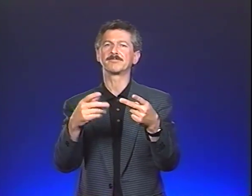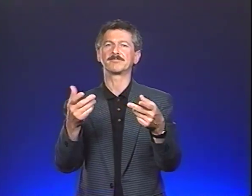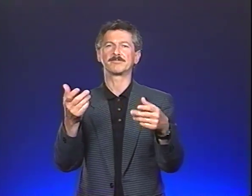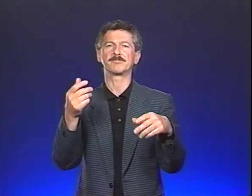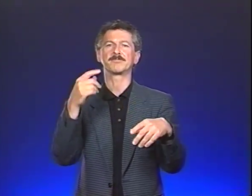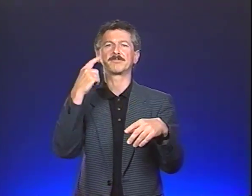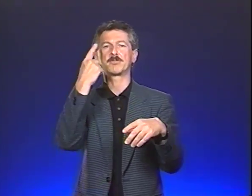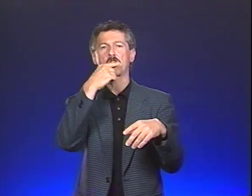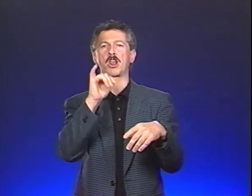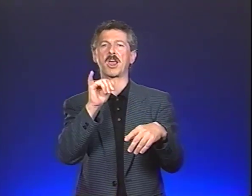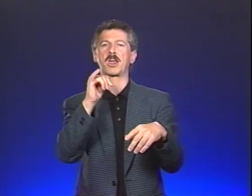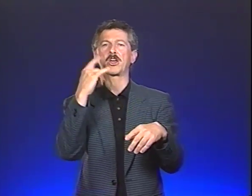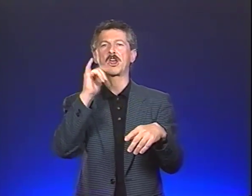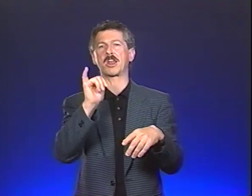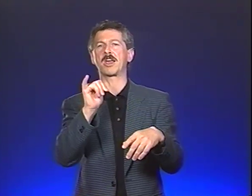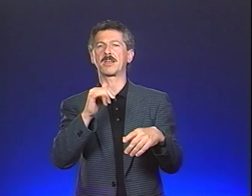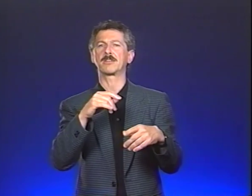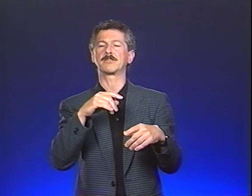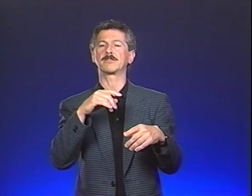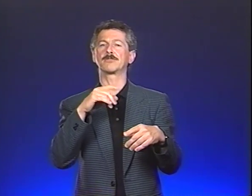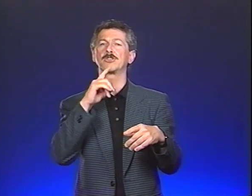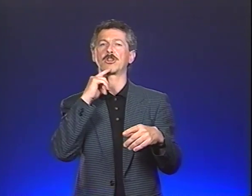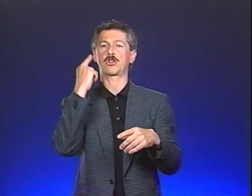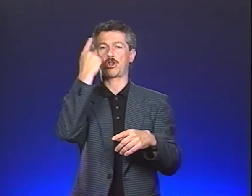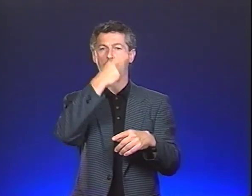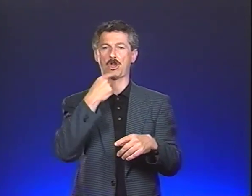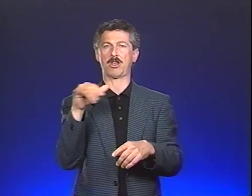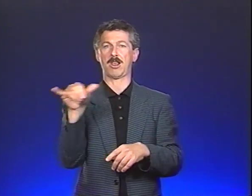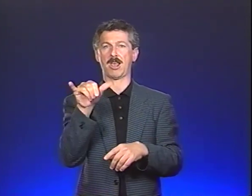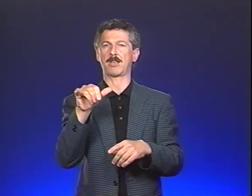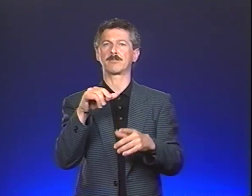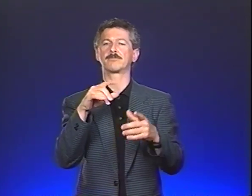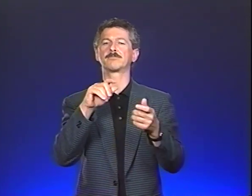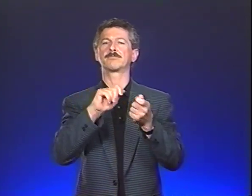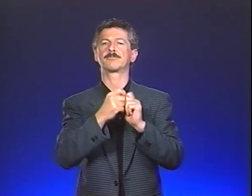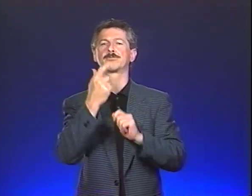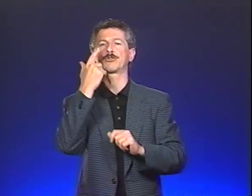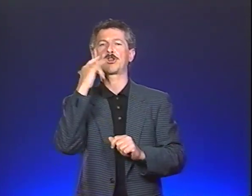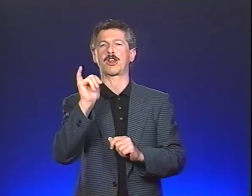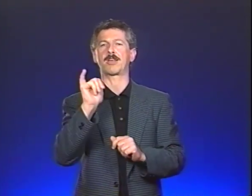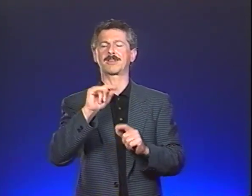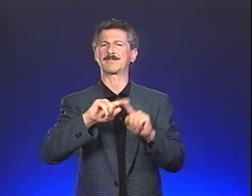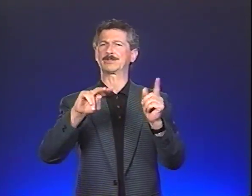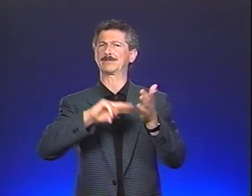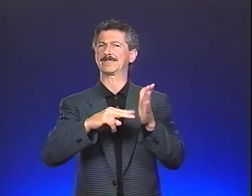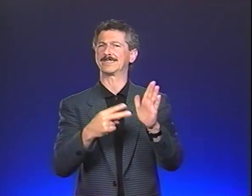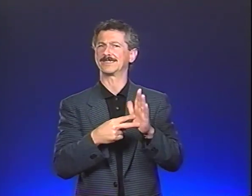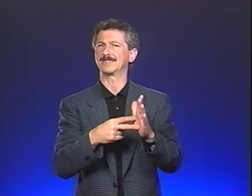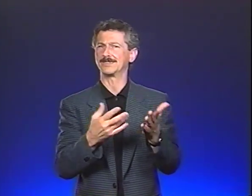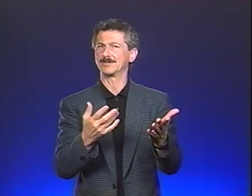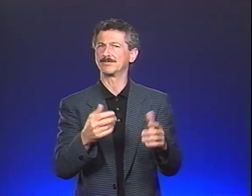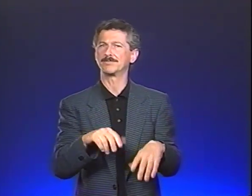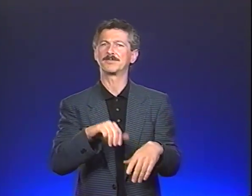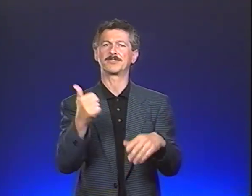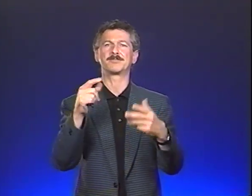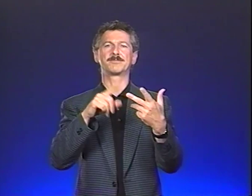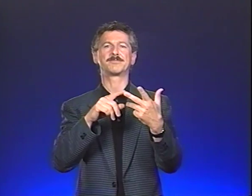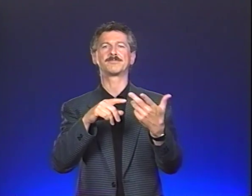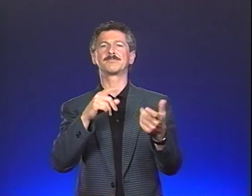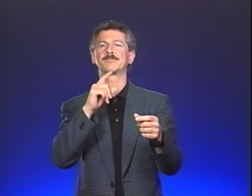sign. The sign look like comes from the sign's face, the same, and have combined to create a sign